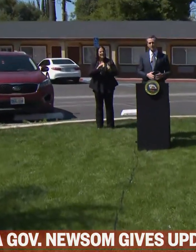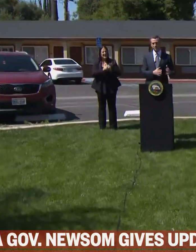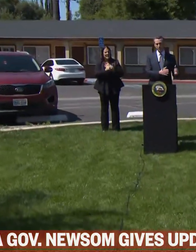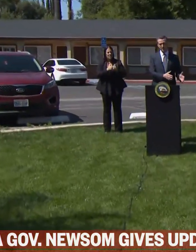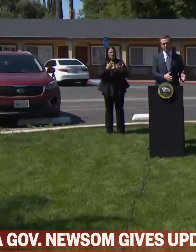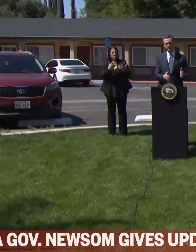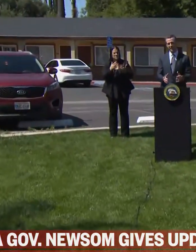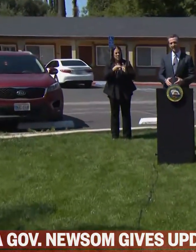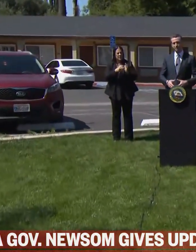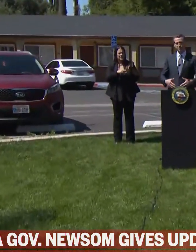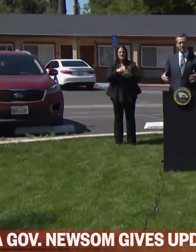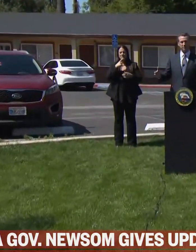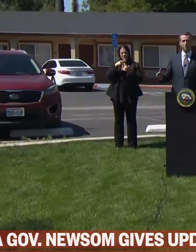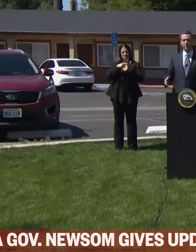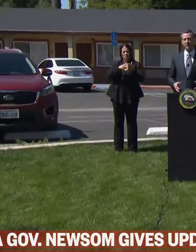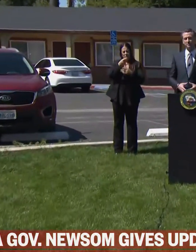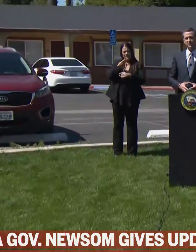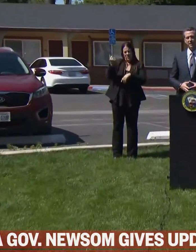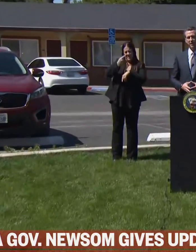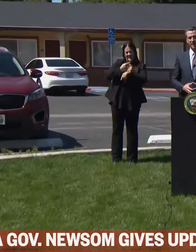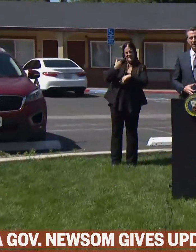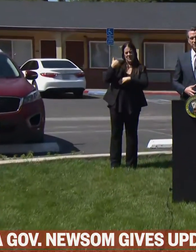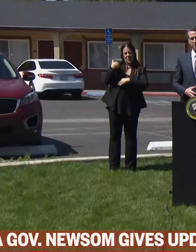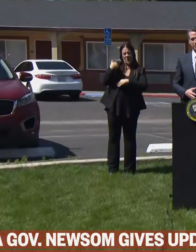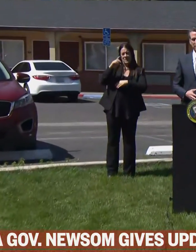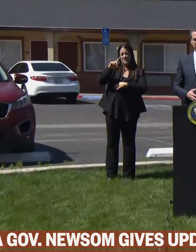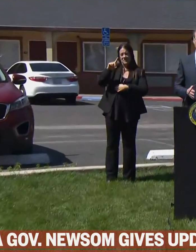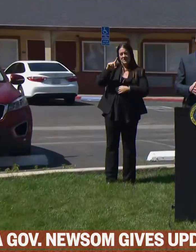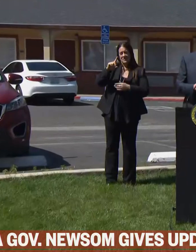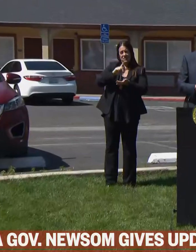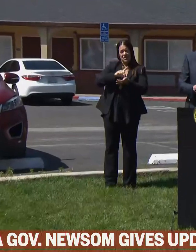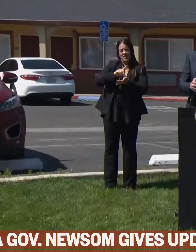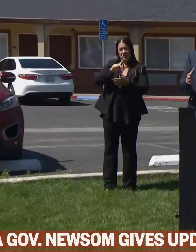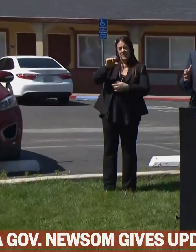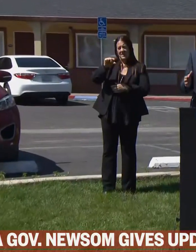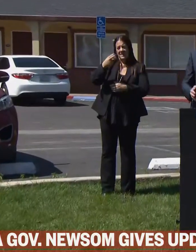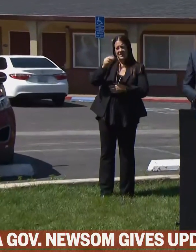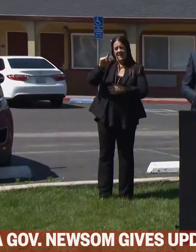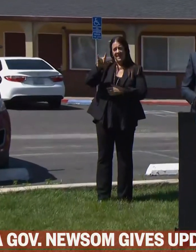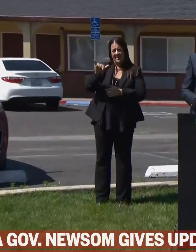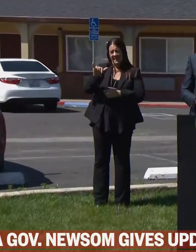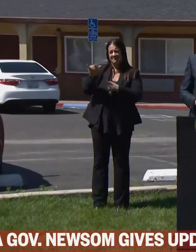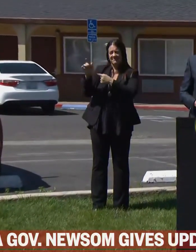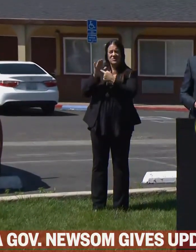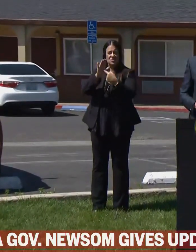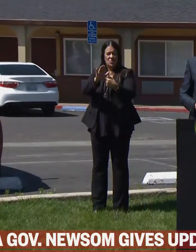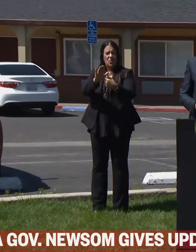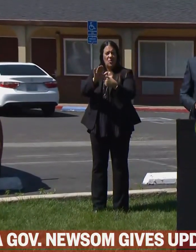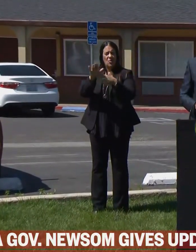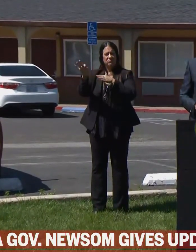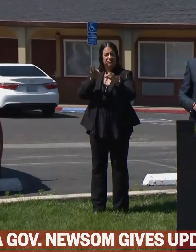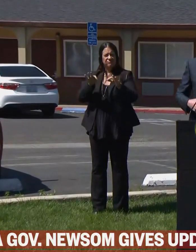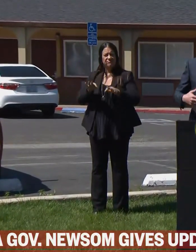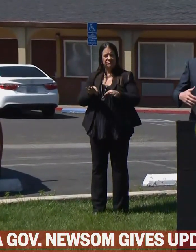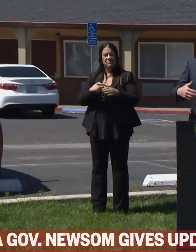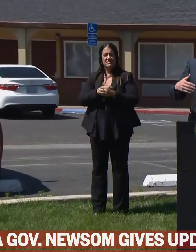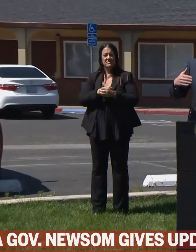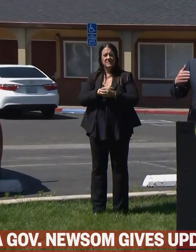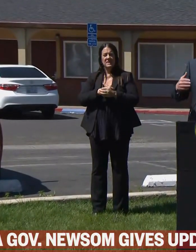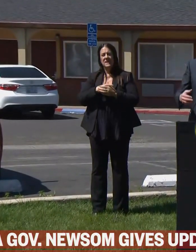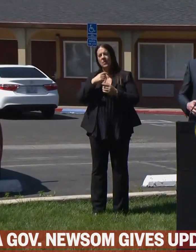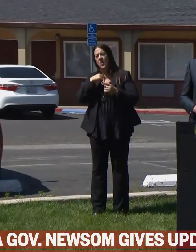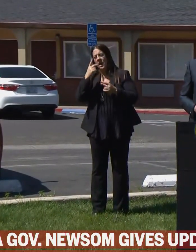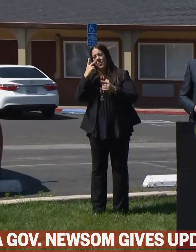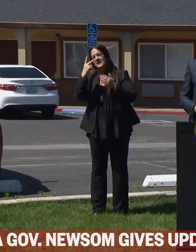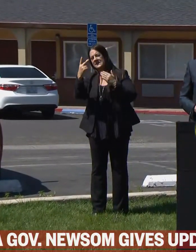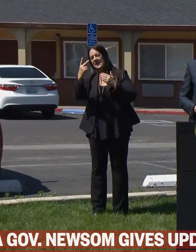few days ago when Dr. Galley presented those models to the public, we were looking into the May month that we started